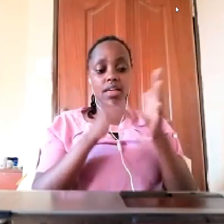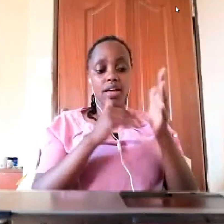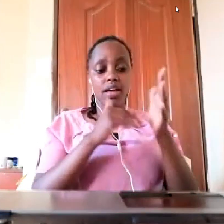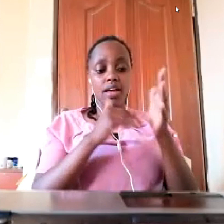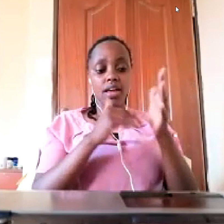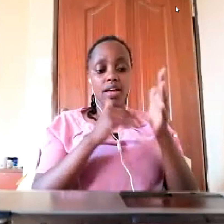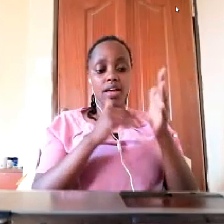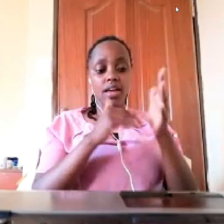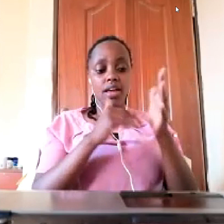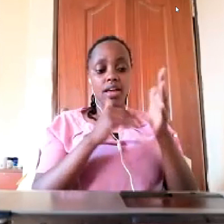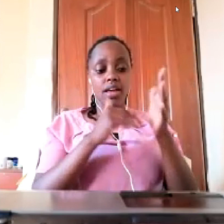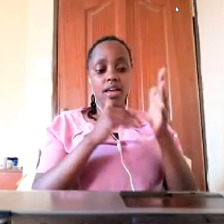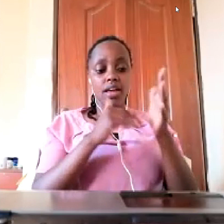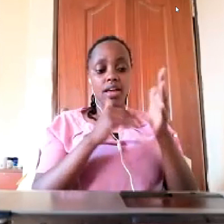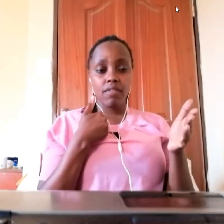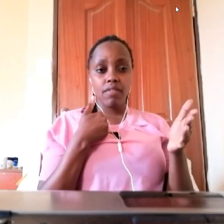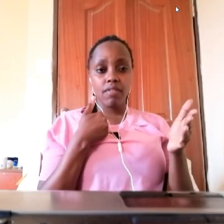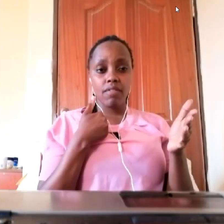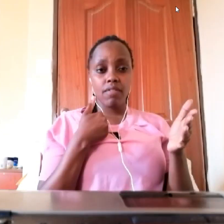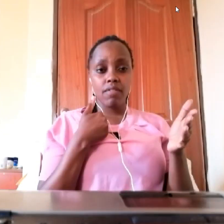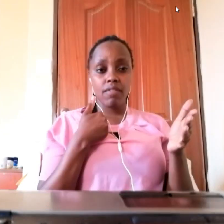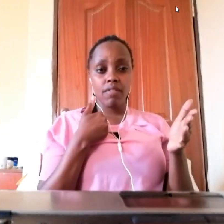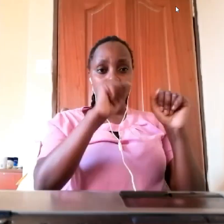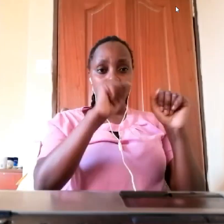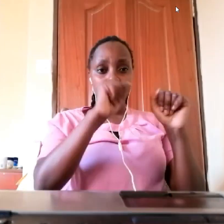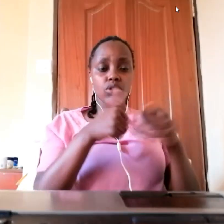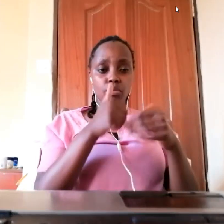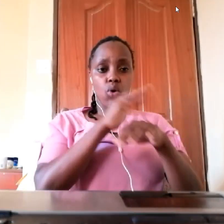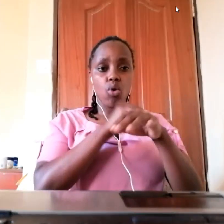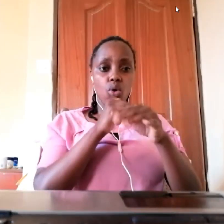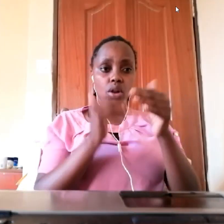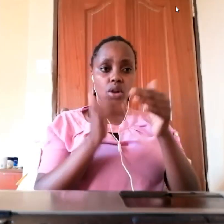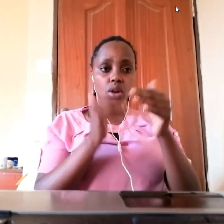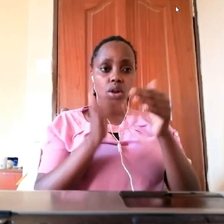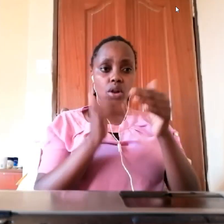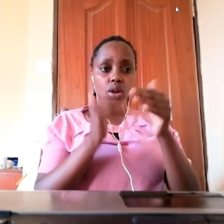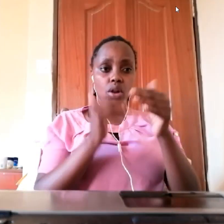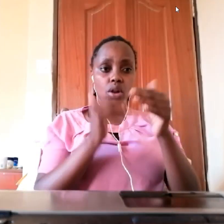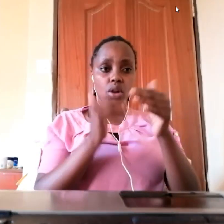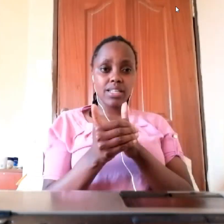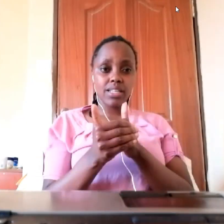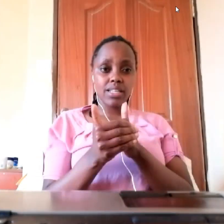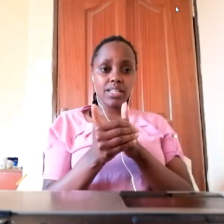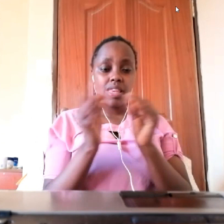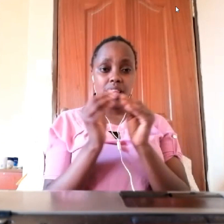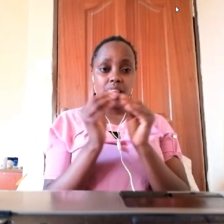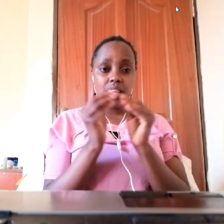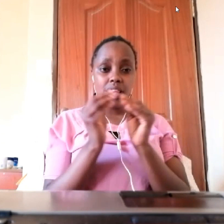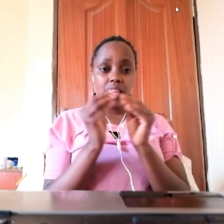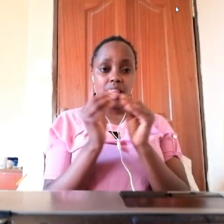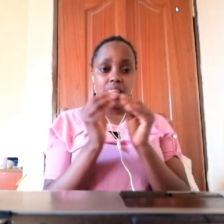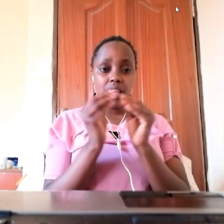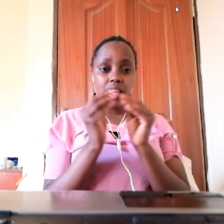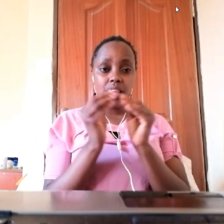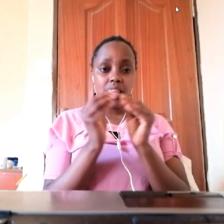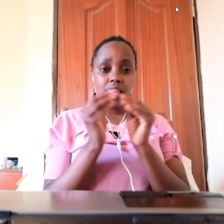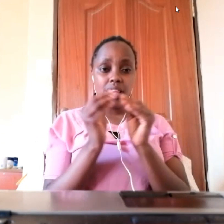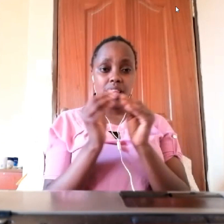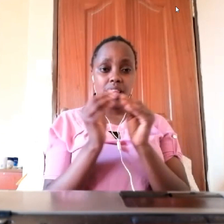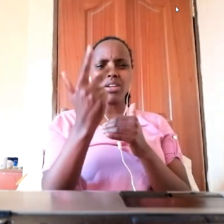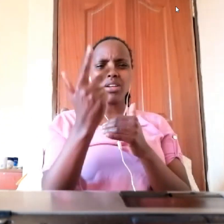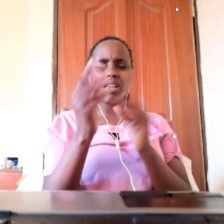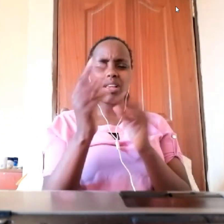of countries that have to report in the next session or the following 2 or 3